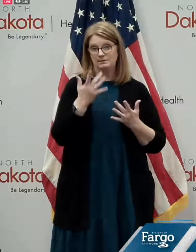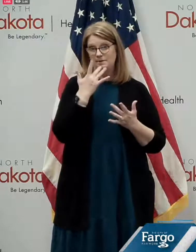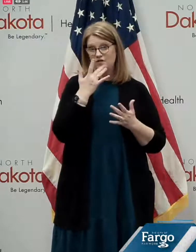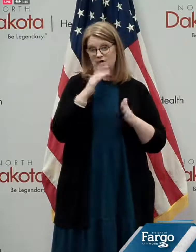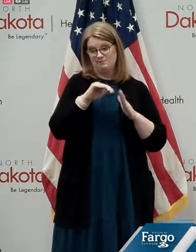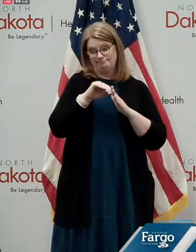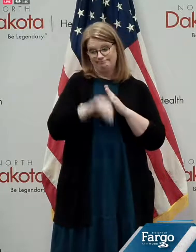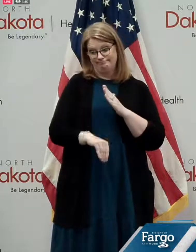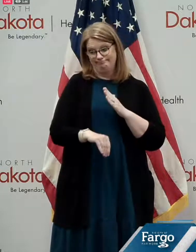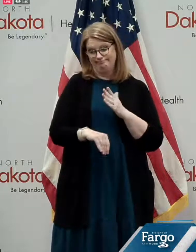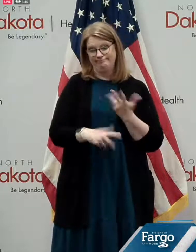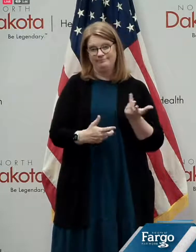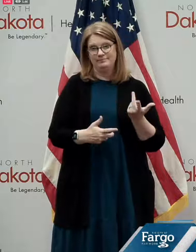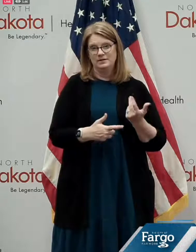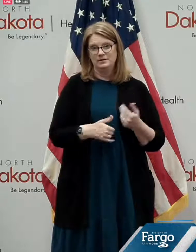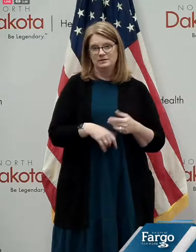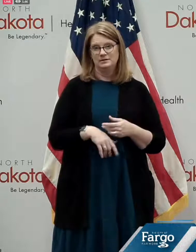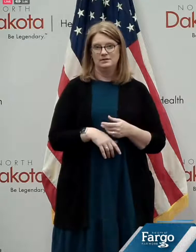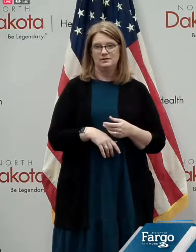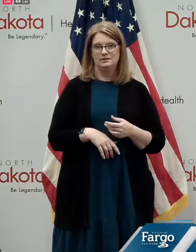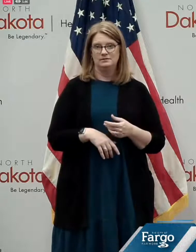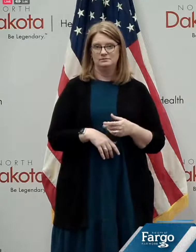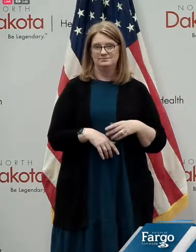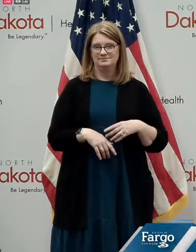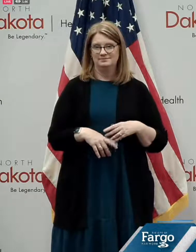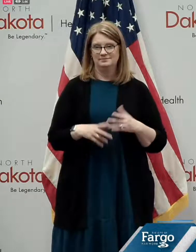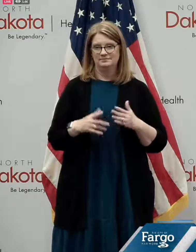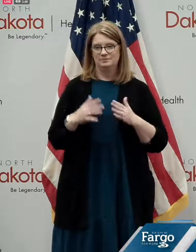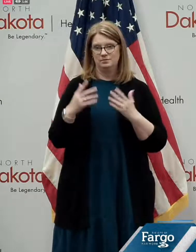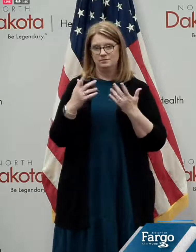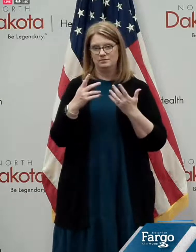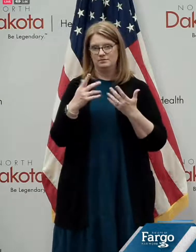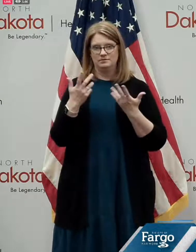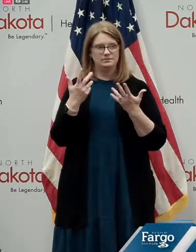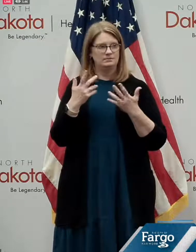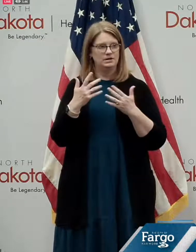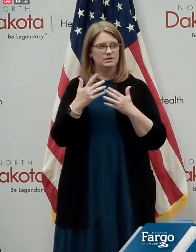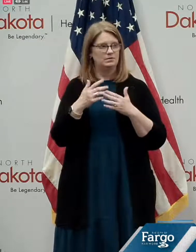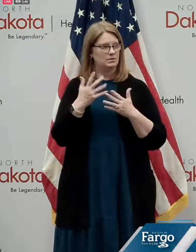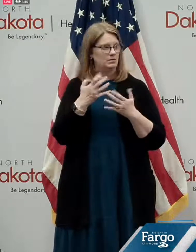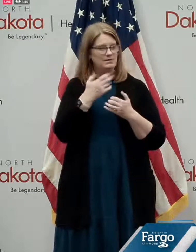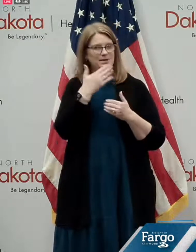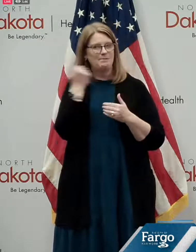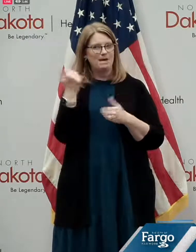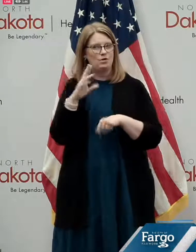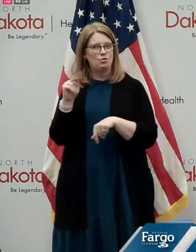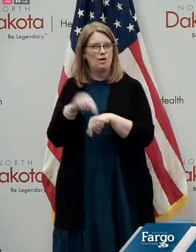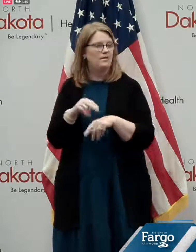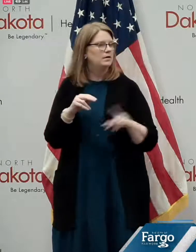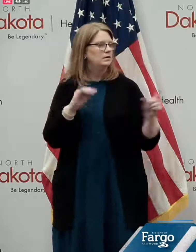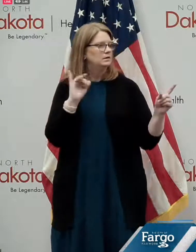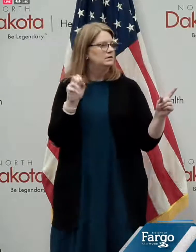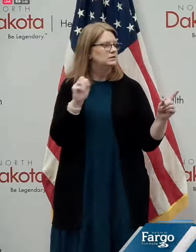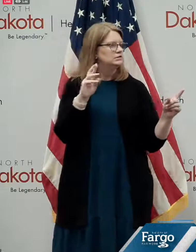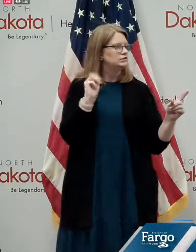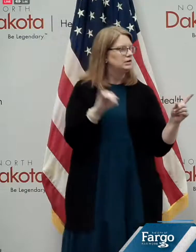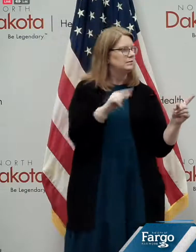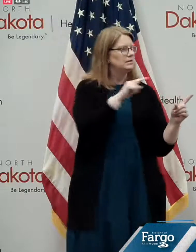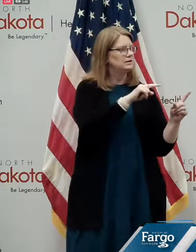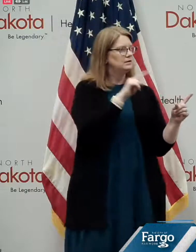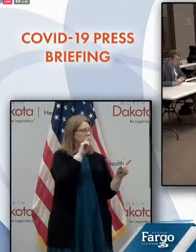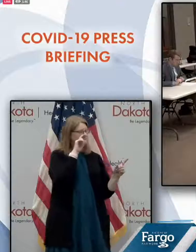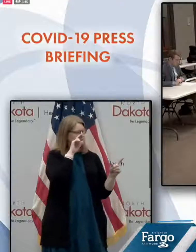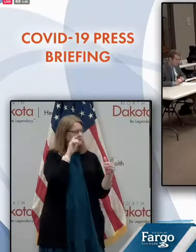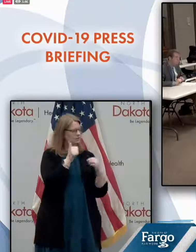a better normal versus the low risk area we're in right now. Jeremy? My question is also sort of about the risk